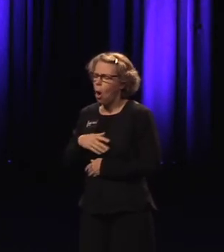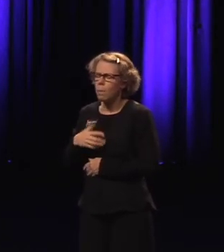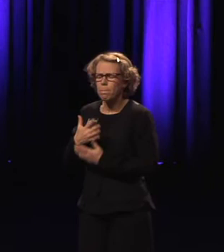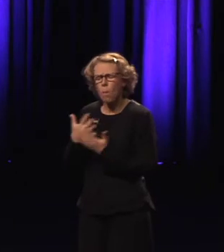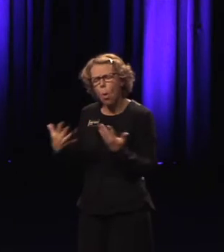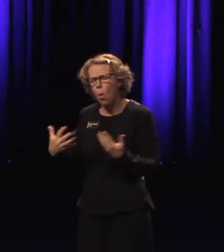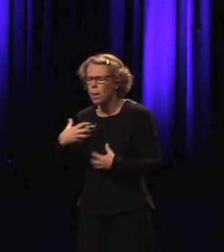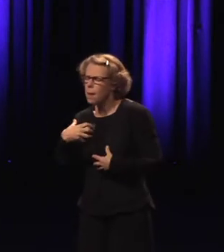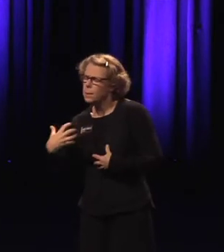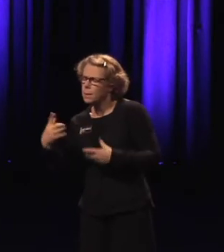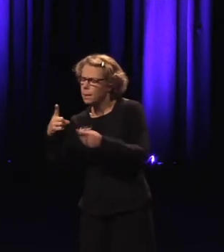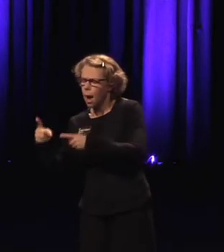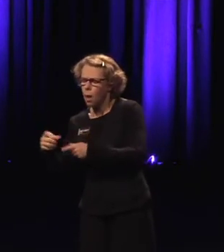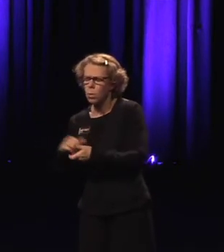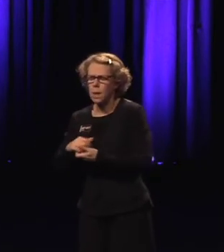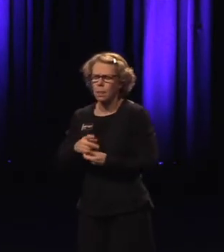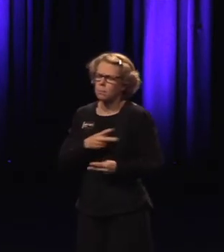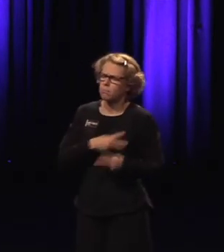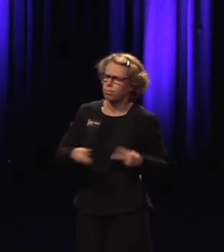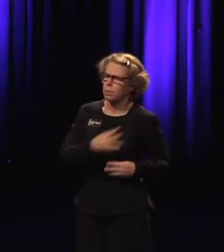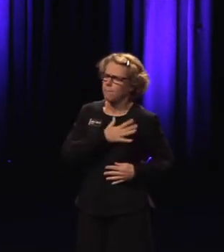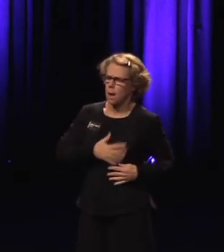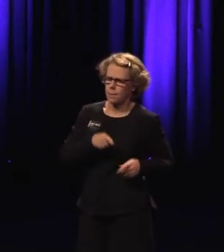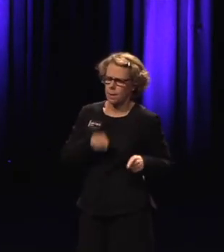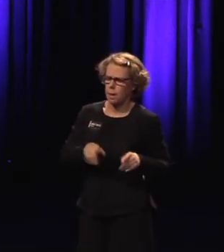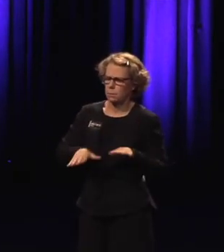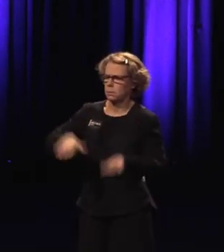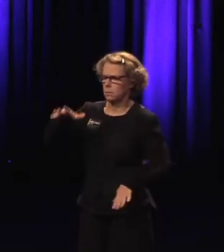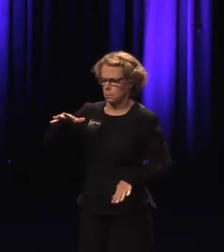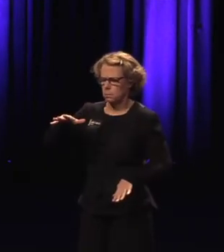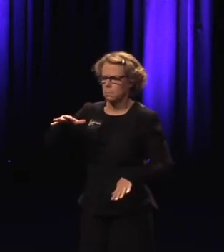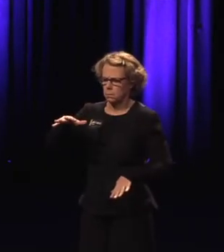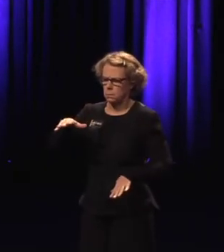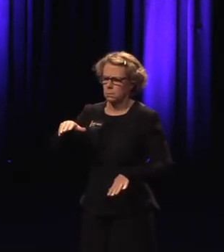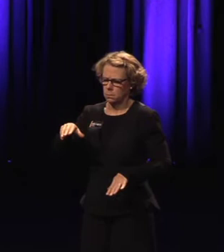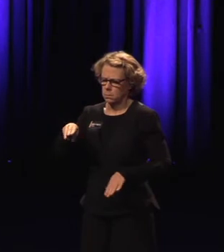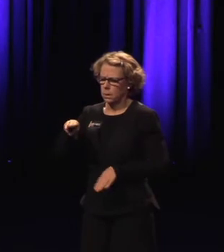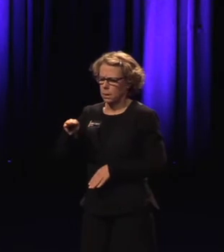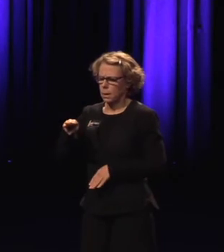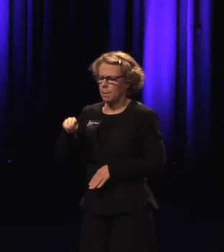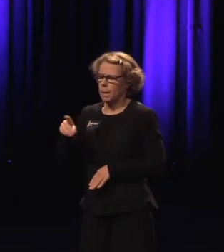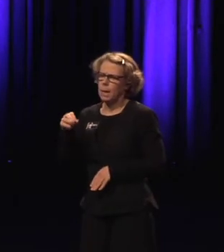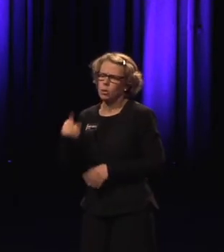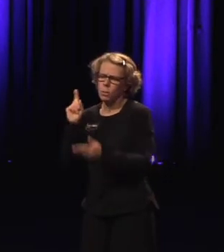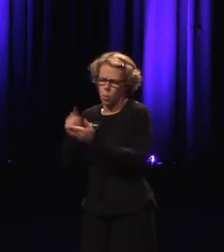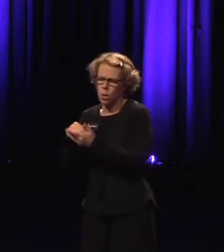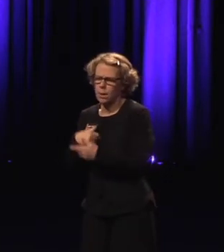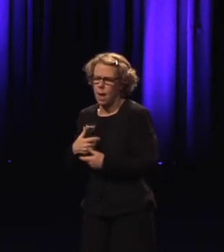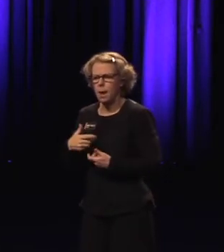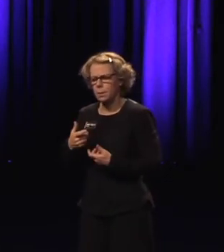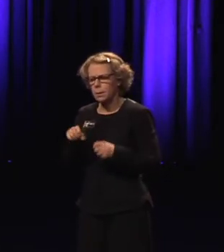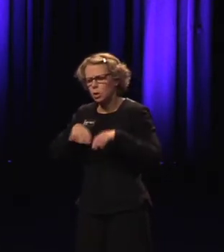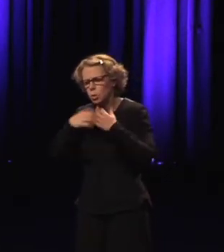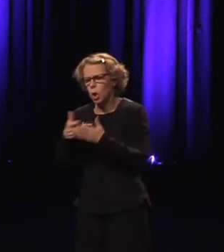and extremely poor. The MDG's narrow and selective set of socioeconomic indicators